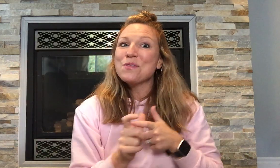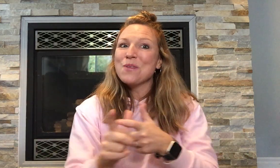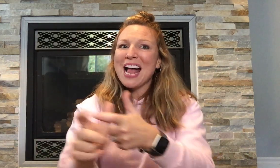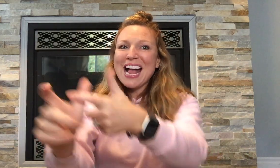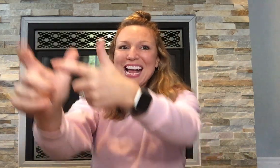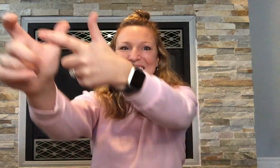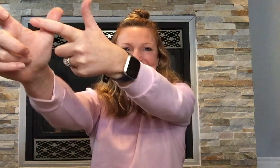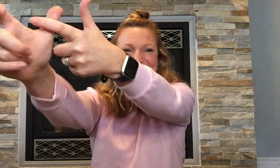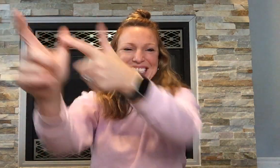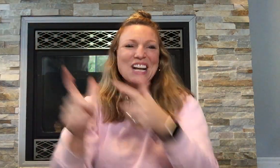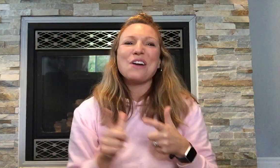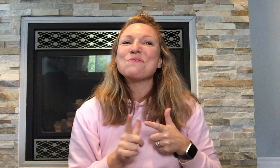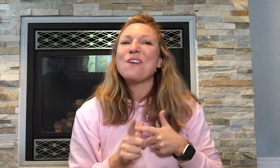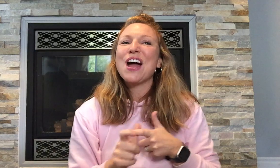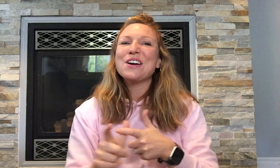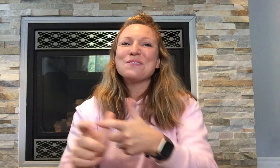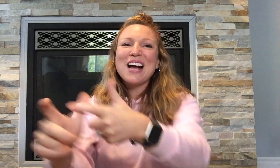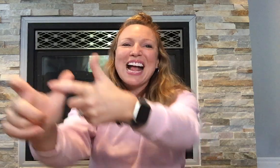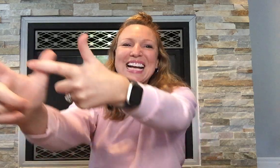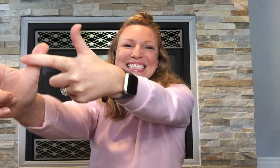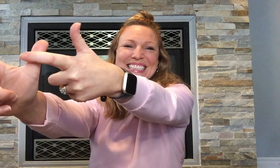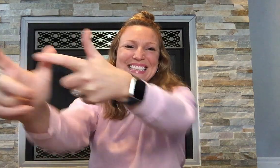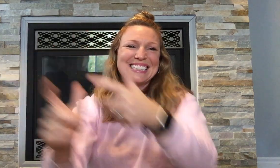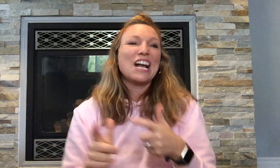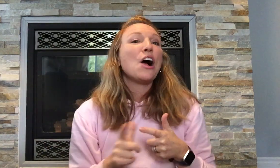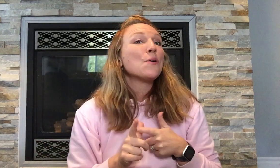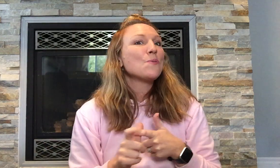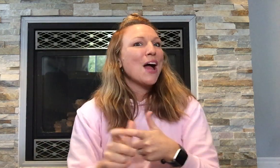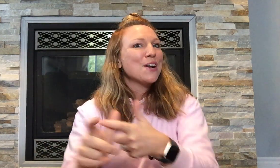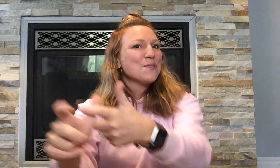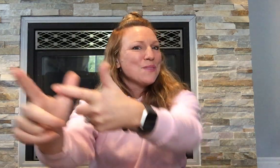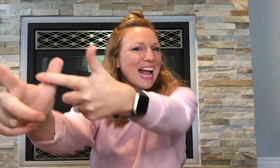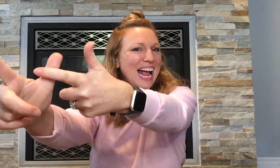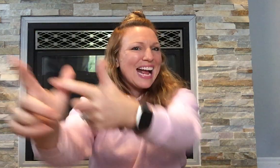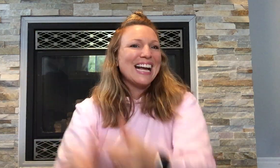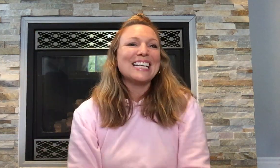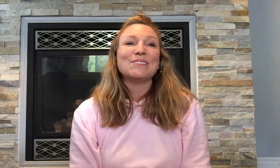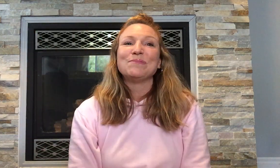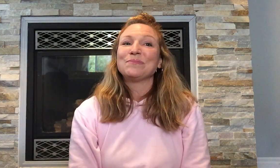away, run away, run away.